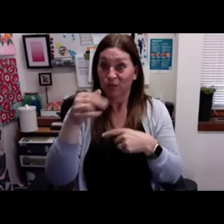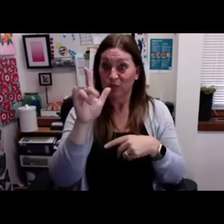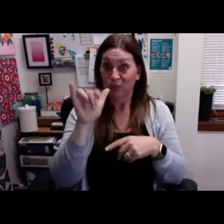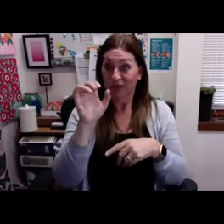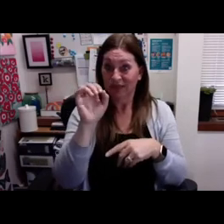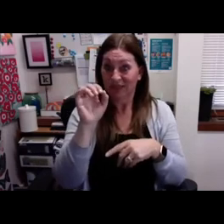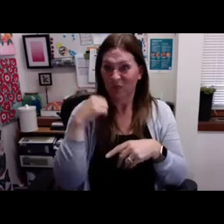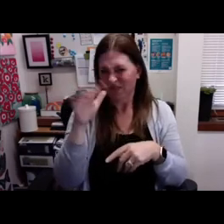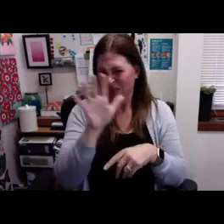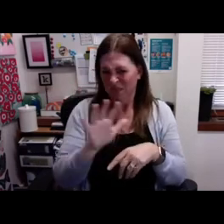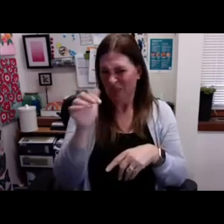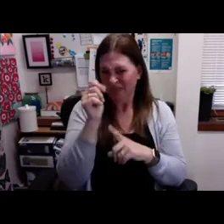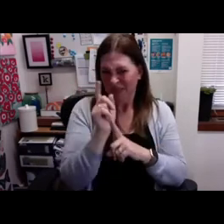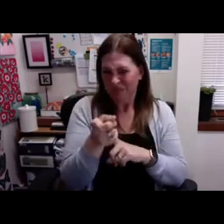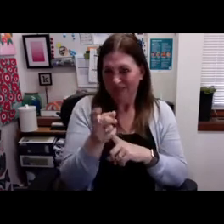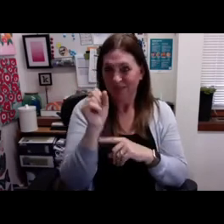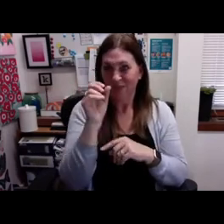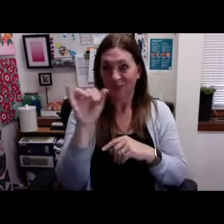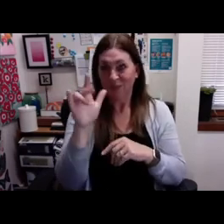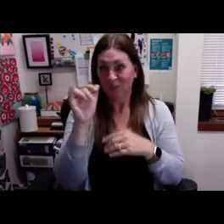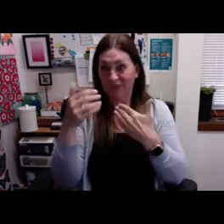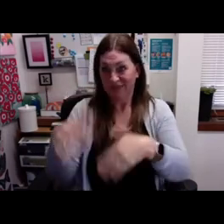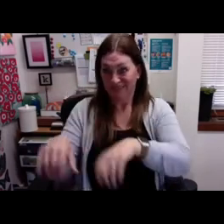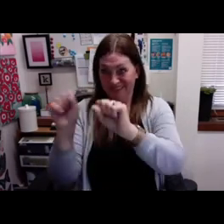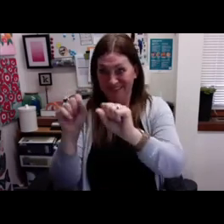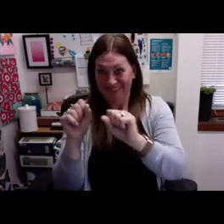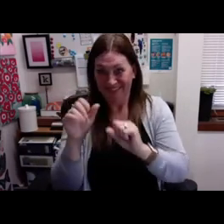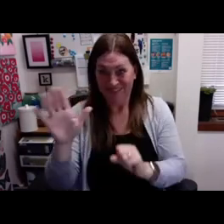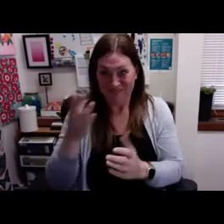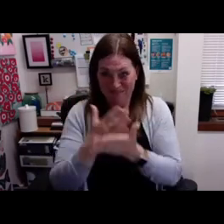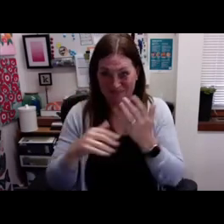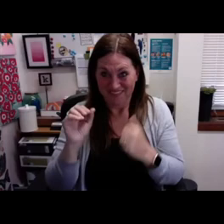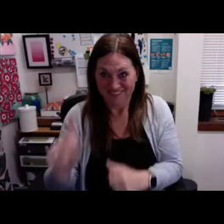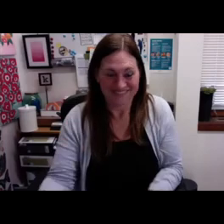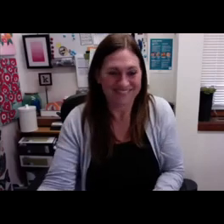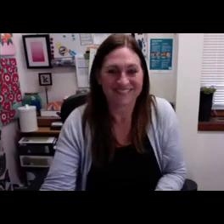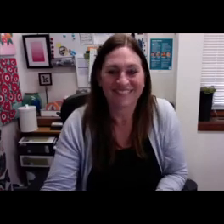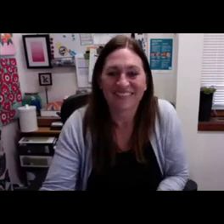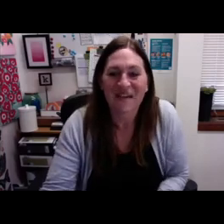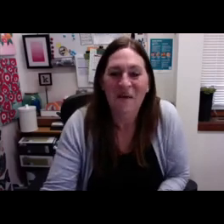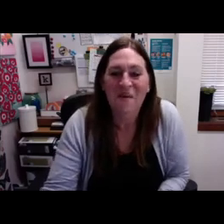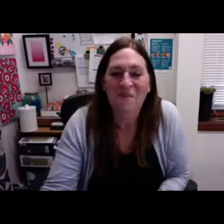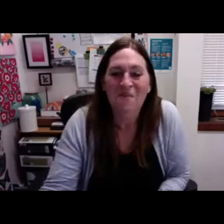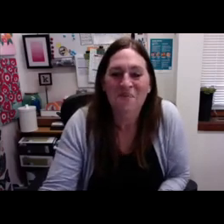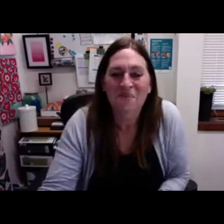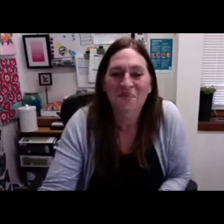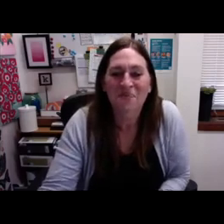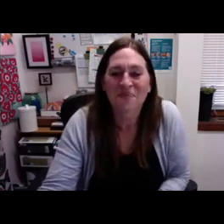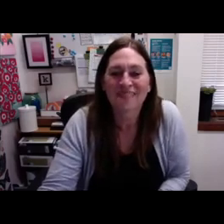So I'm going to turn it over to Julie. We have about 10 minutes, so I'm going to let Julie take over and do her